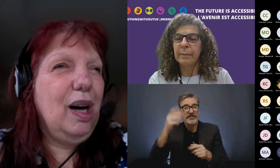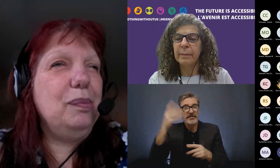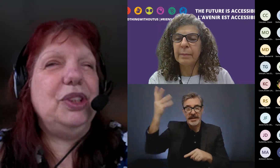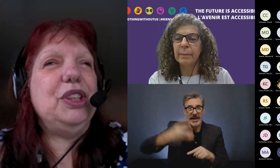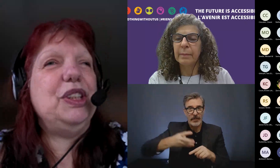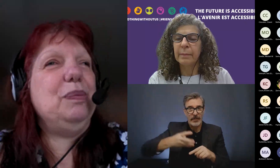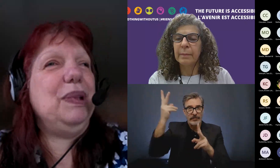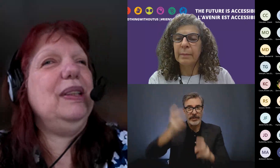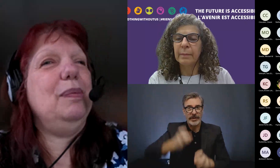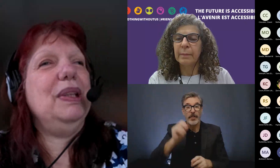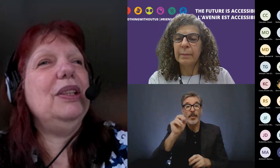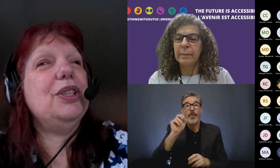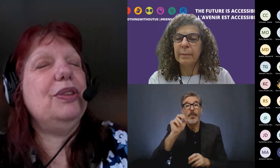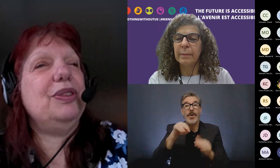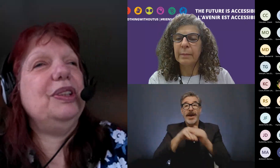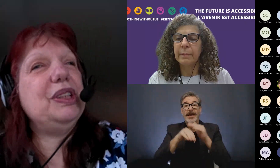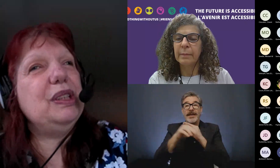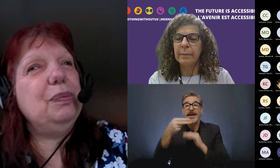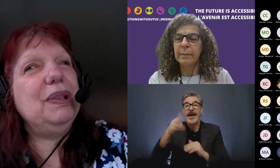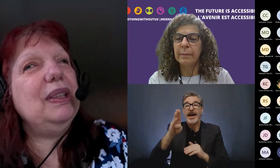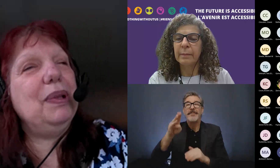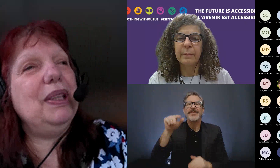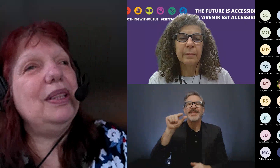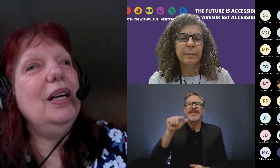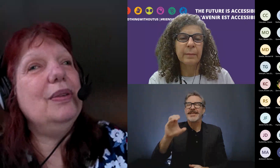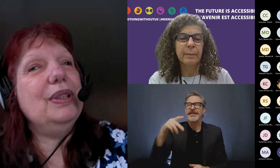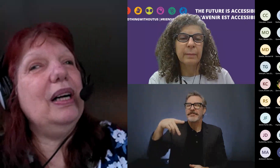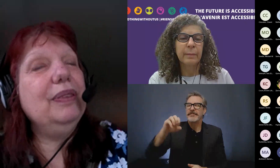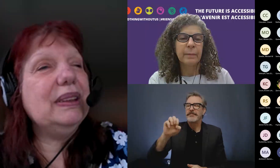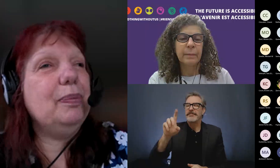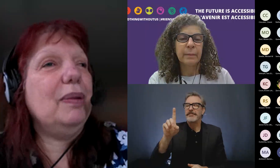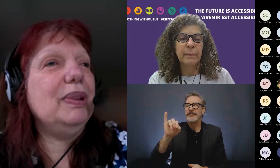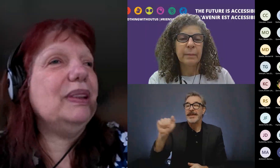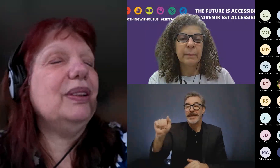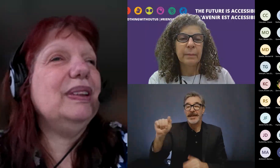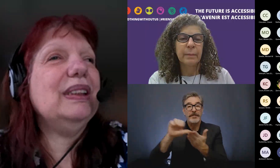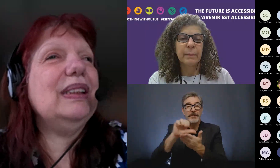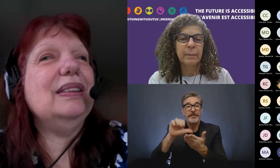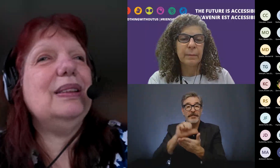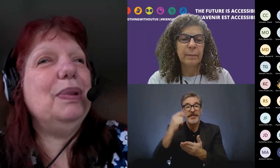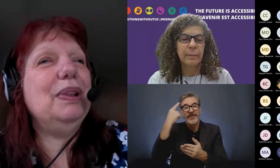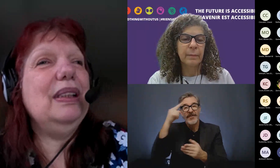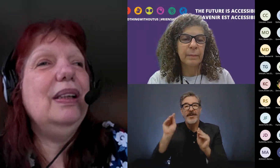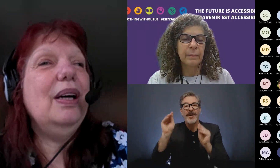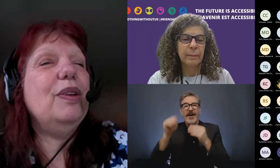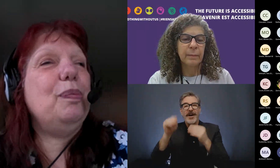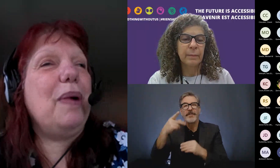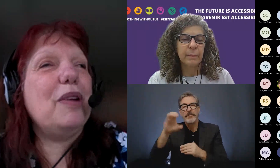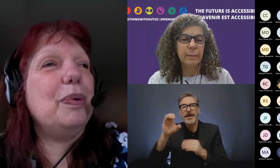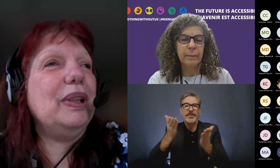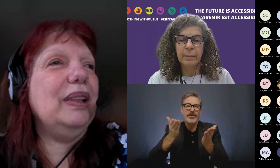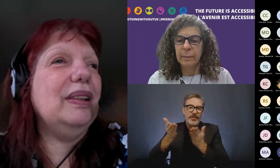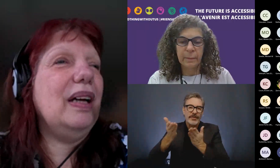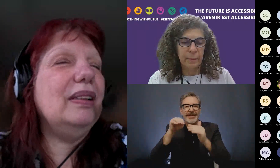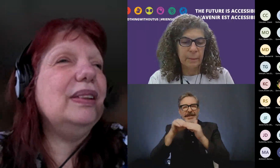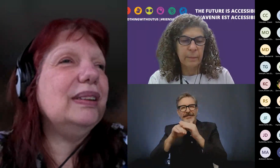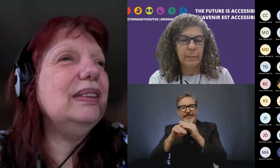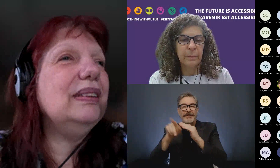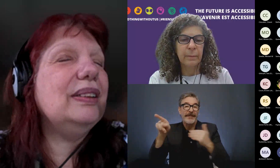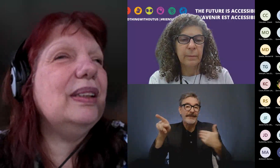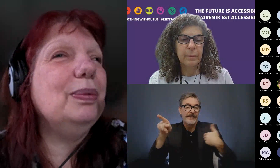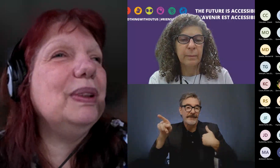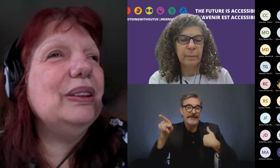Accessibility Hub GCpedia page. So it's the GCpedia page for the Office of Public Service Accessibility, the passport,